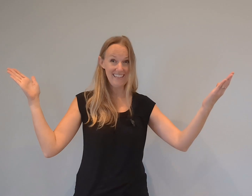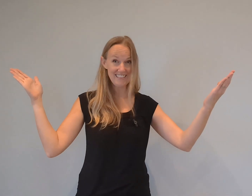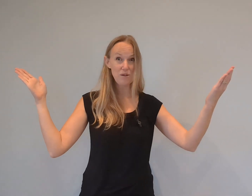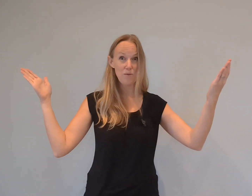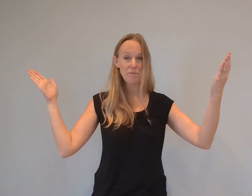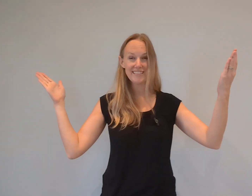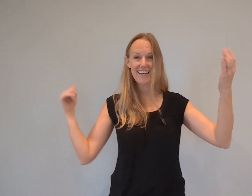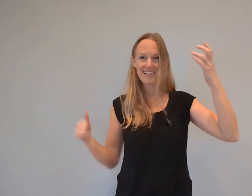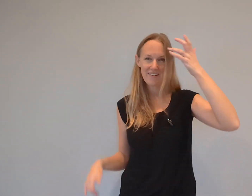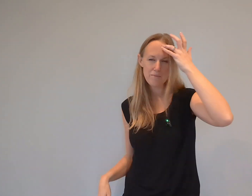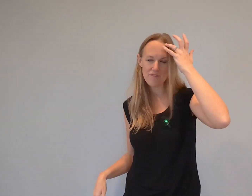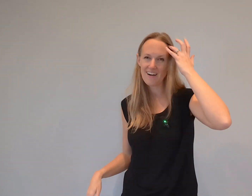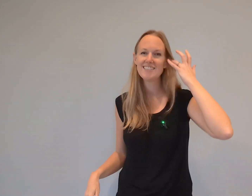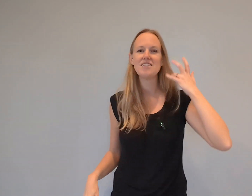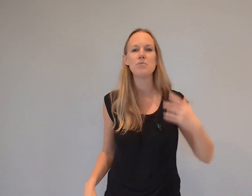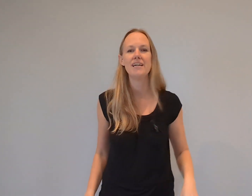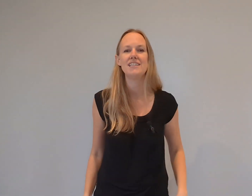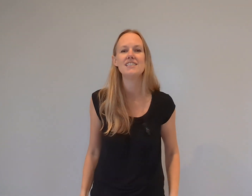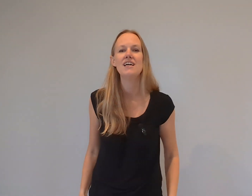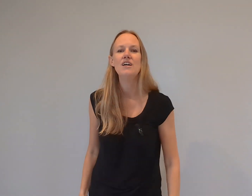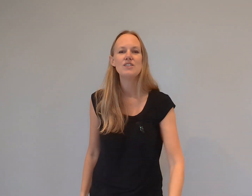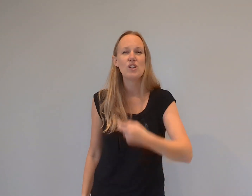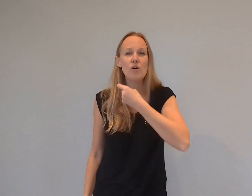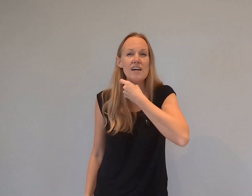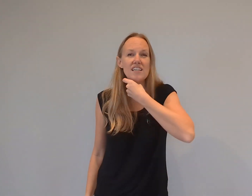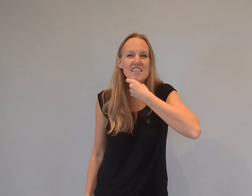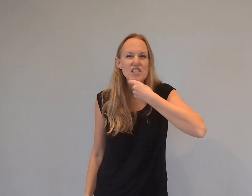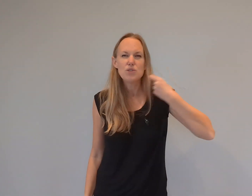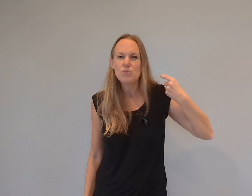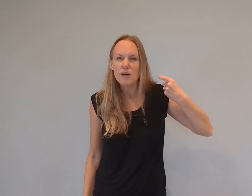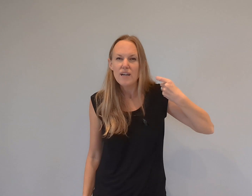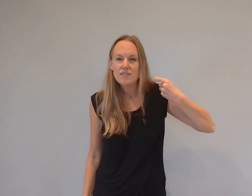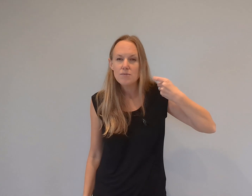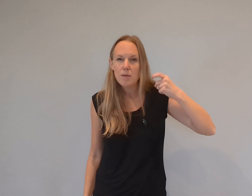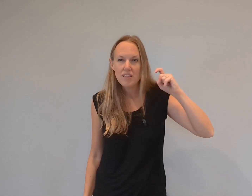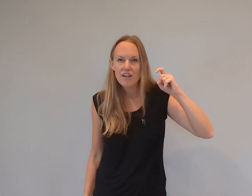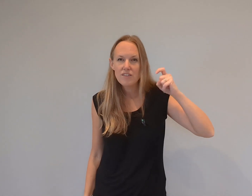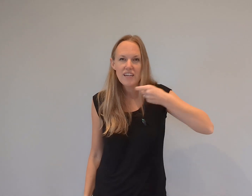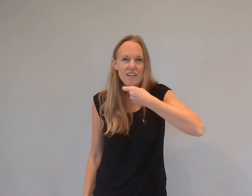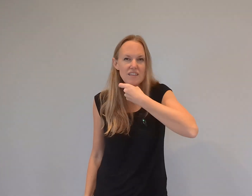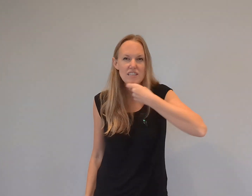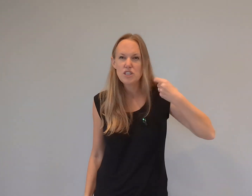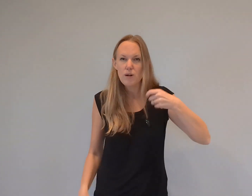let's do it one more time, and then we're going to move on to the bridge. So the drought, remember that hook finger? The